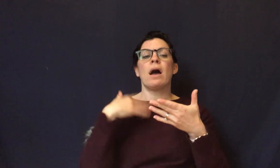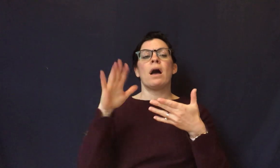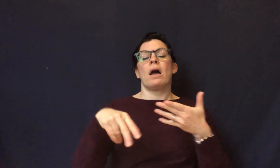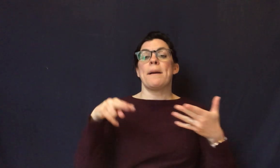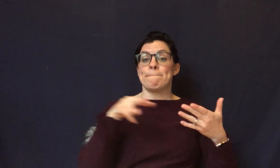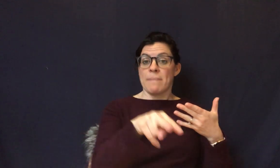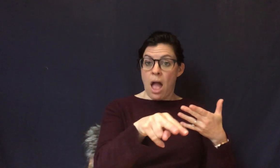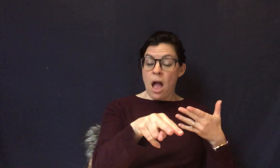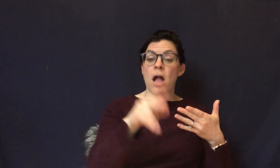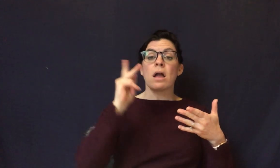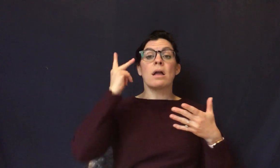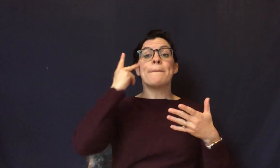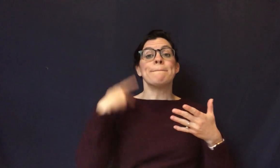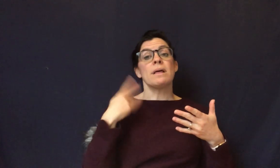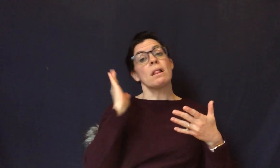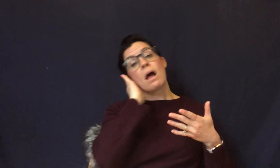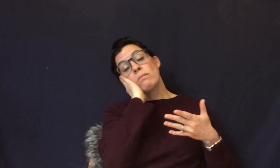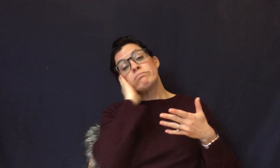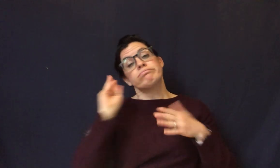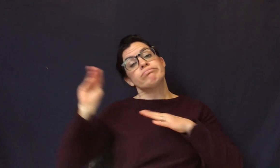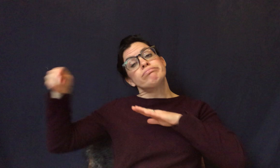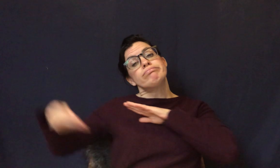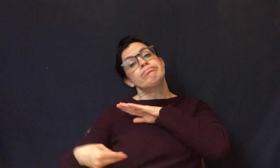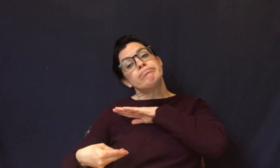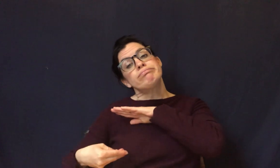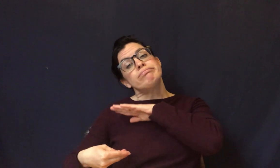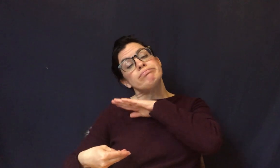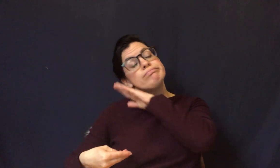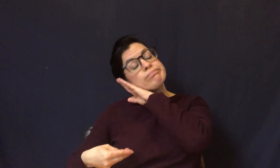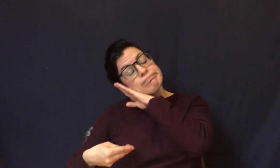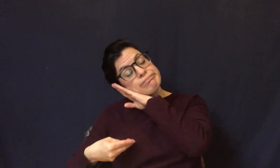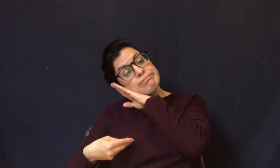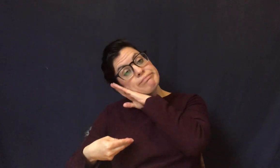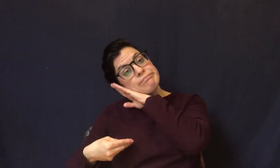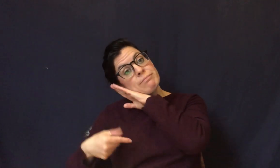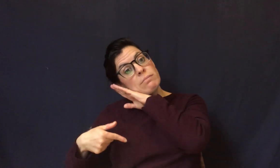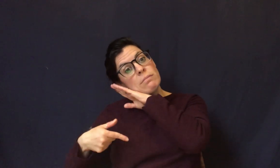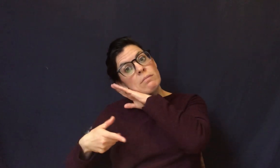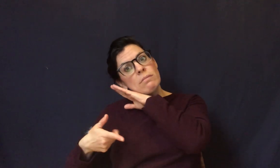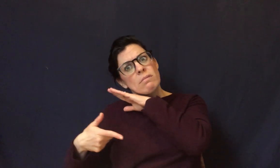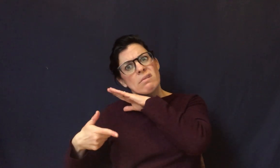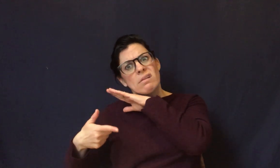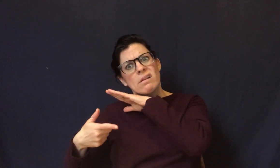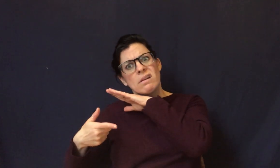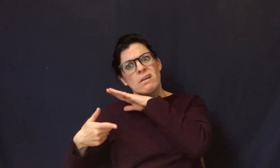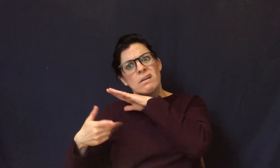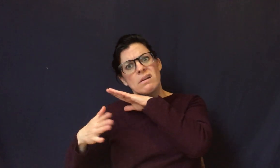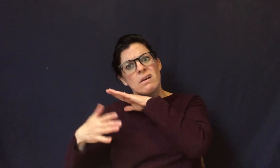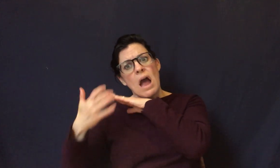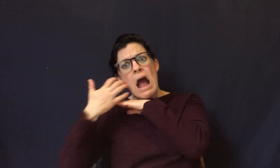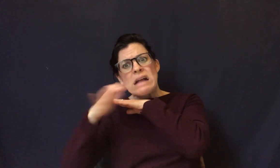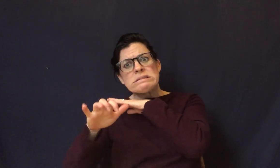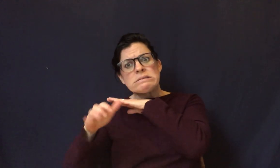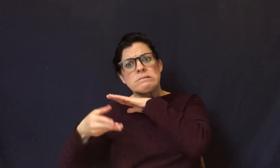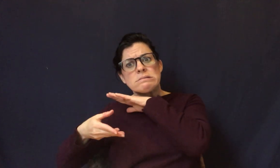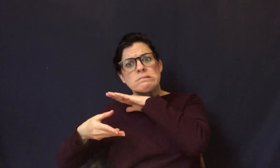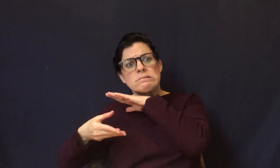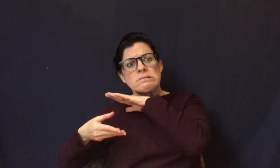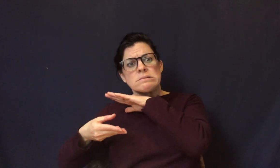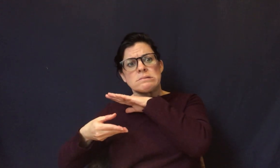you have no there's nowhere for it to go. It can't breathe. Yeah. So that's